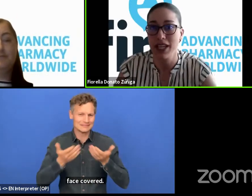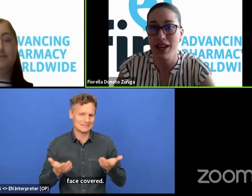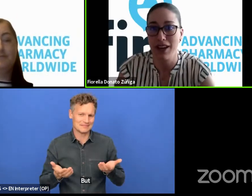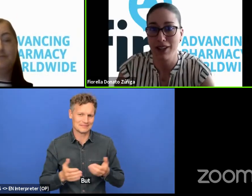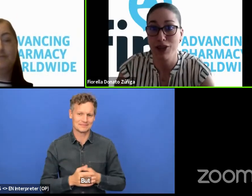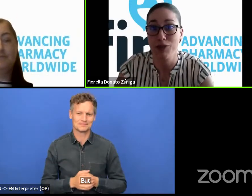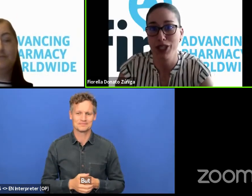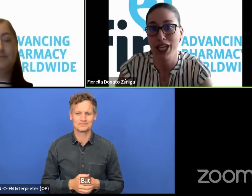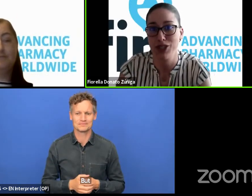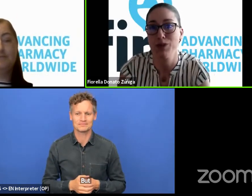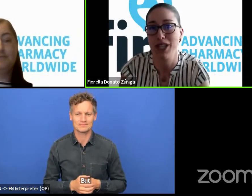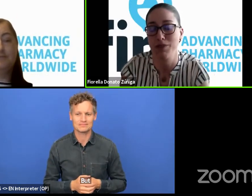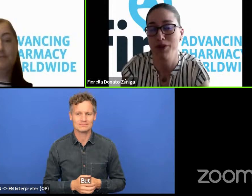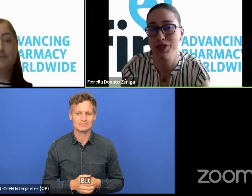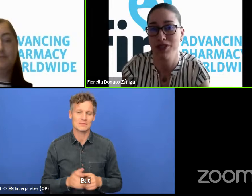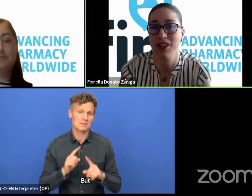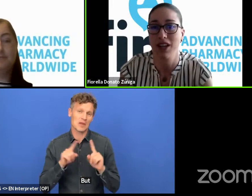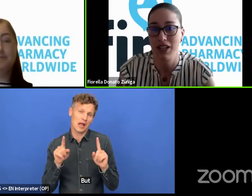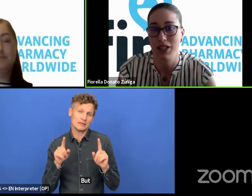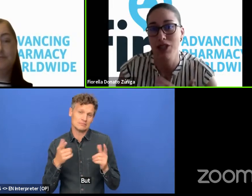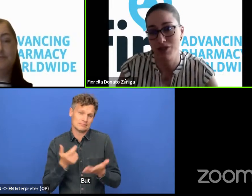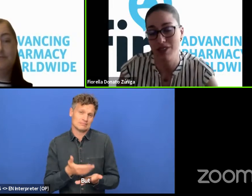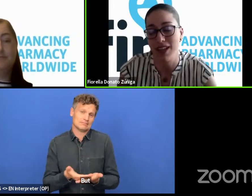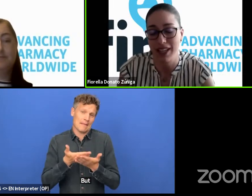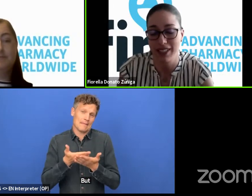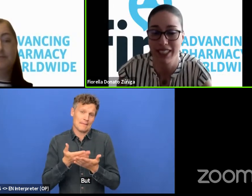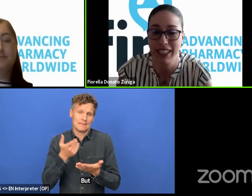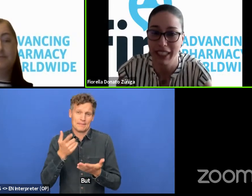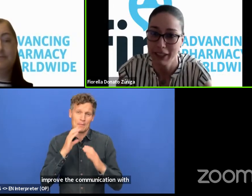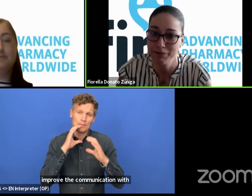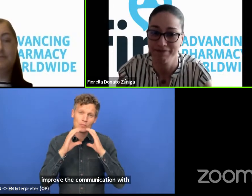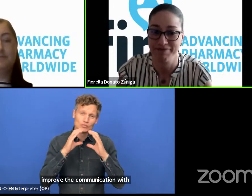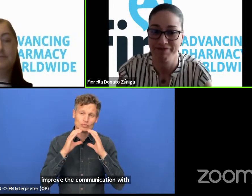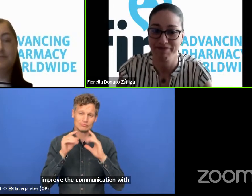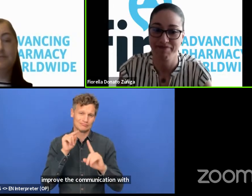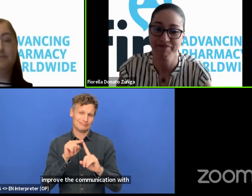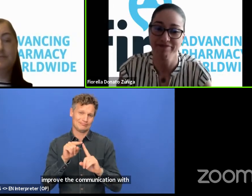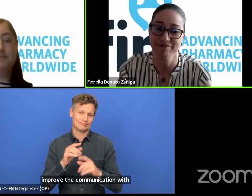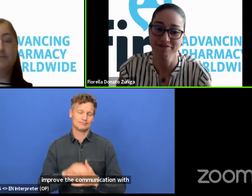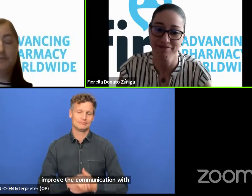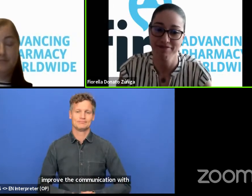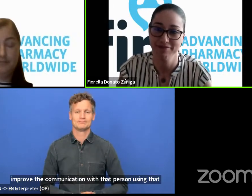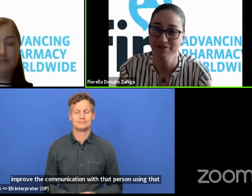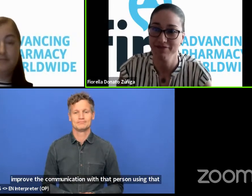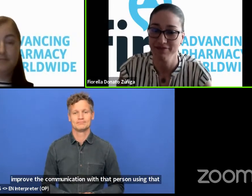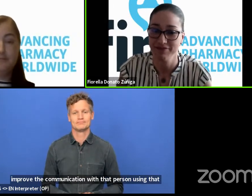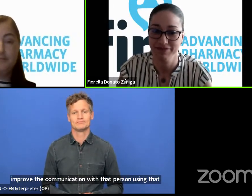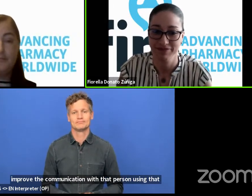improve the communication with that person using that technique.